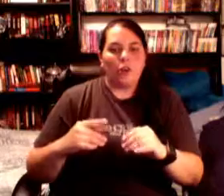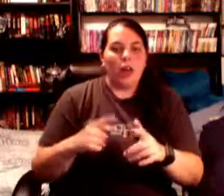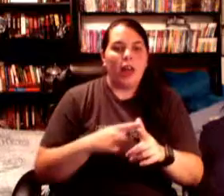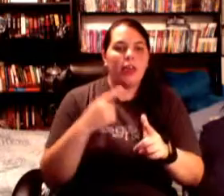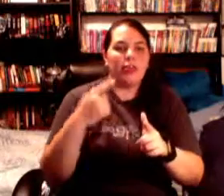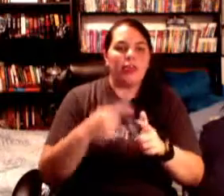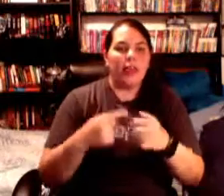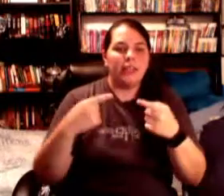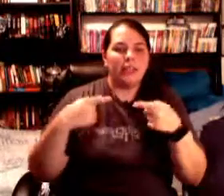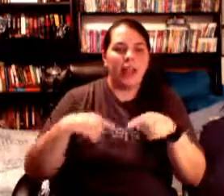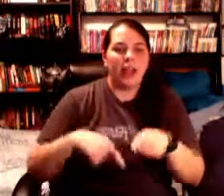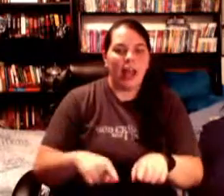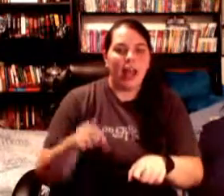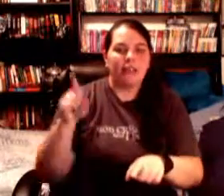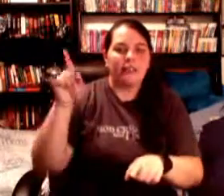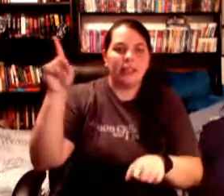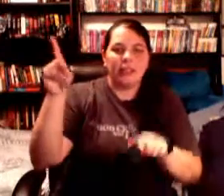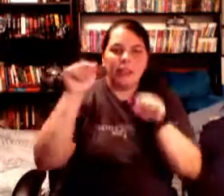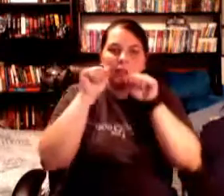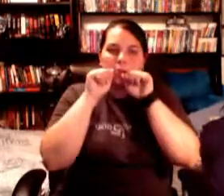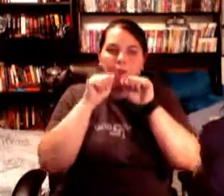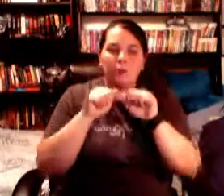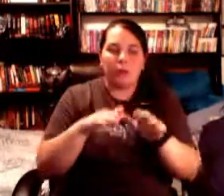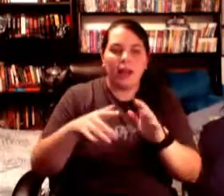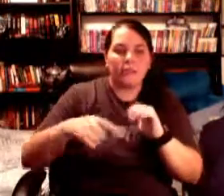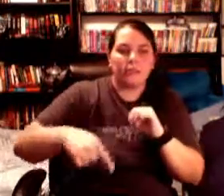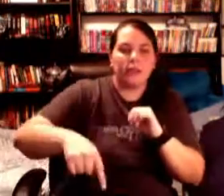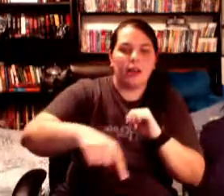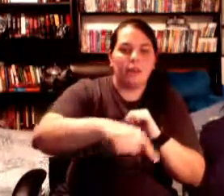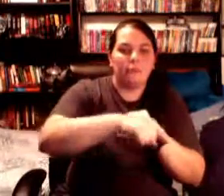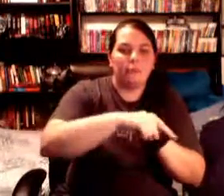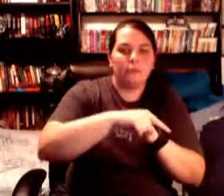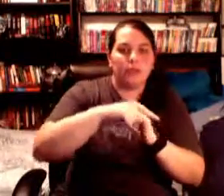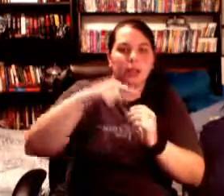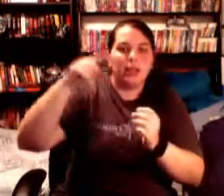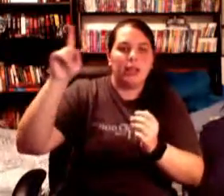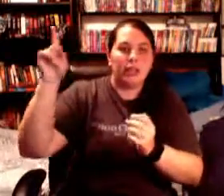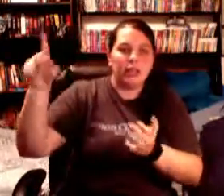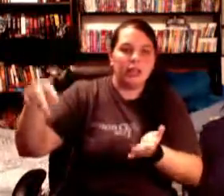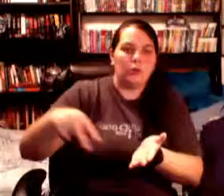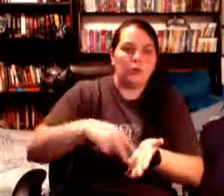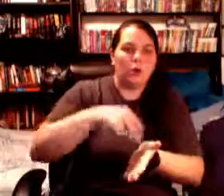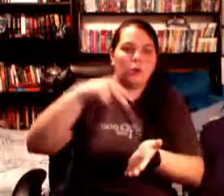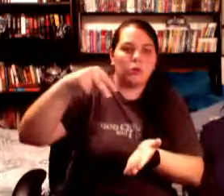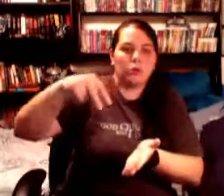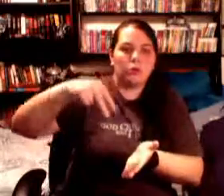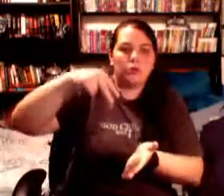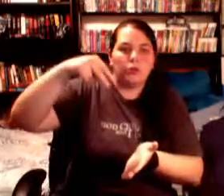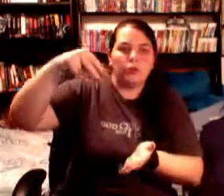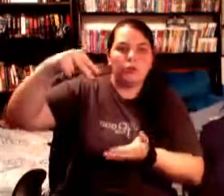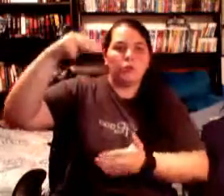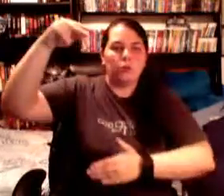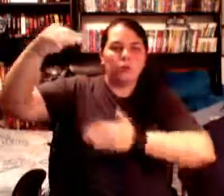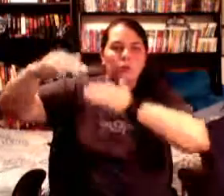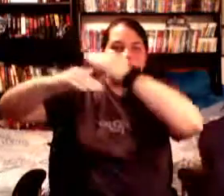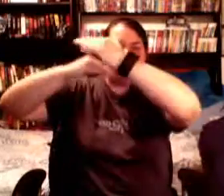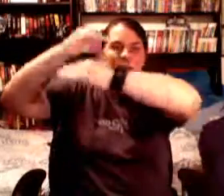So then as he blessed them, he rose to